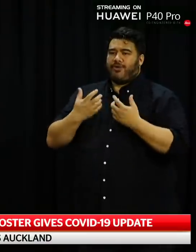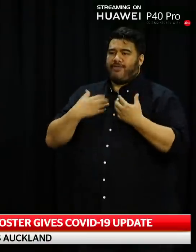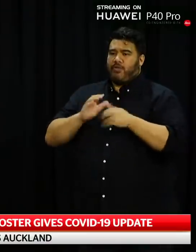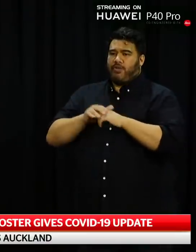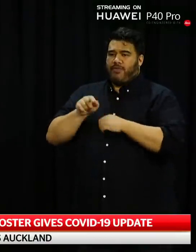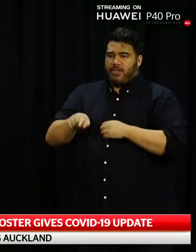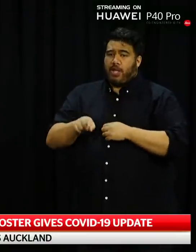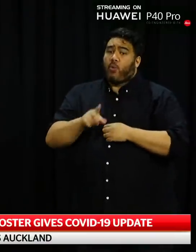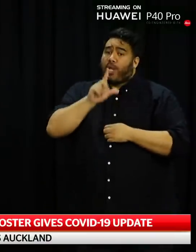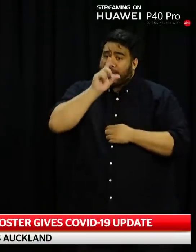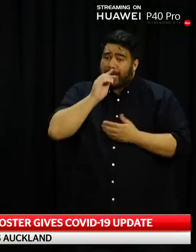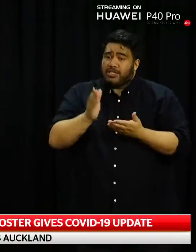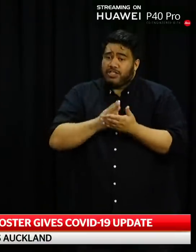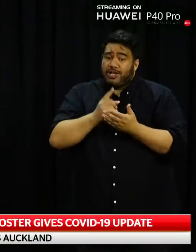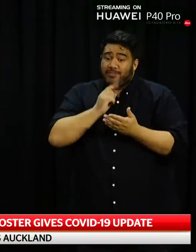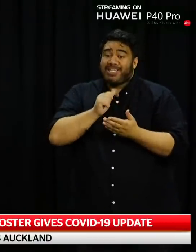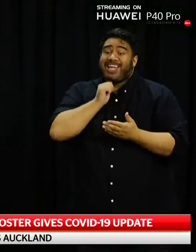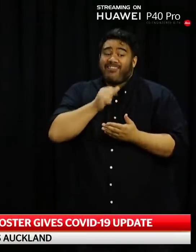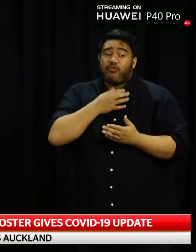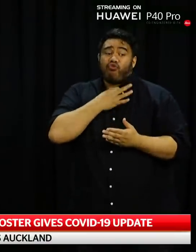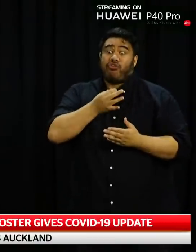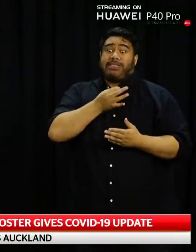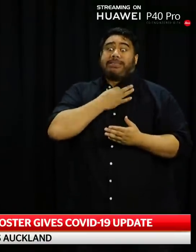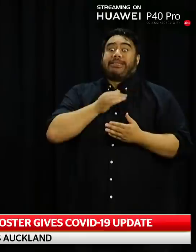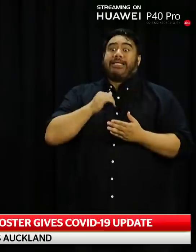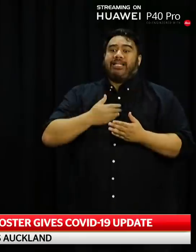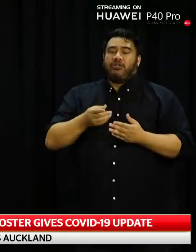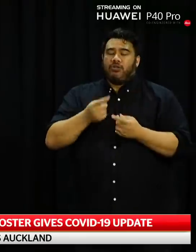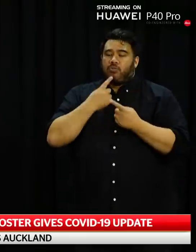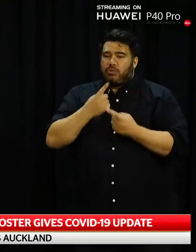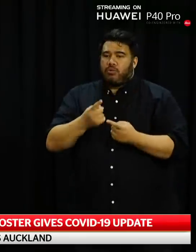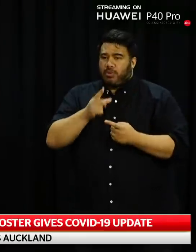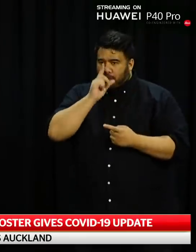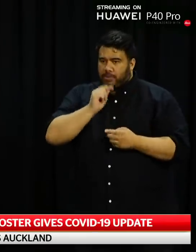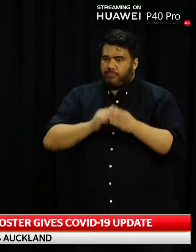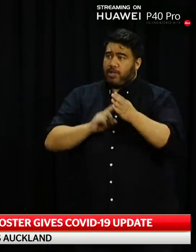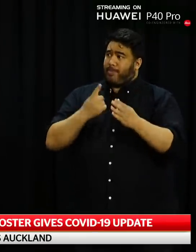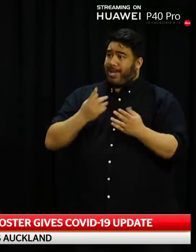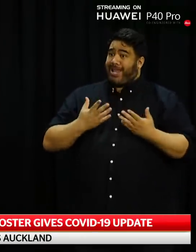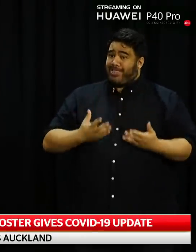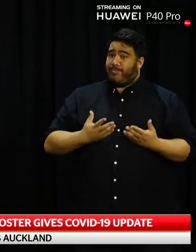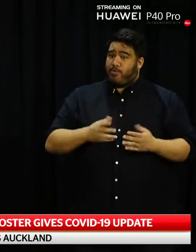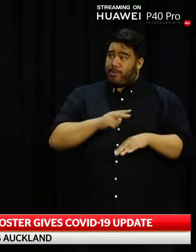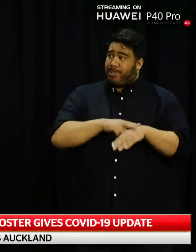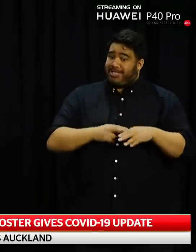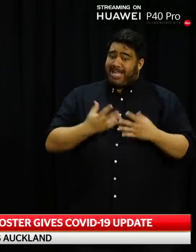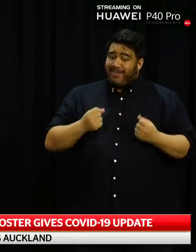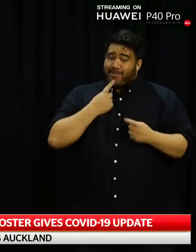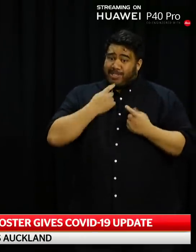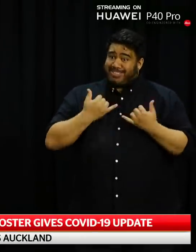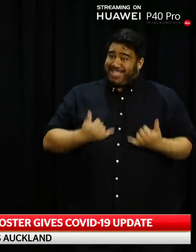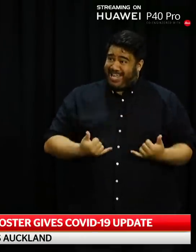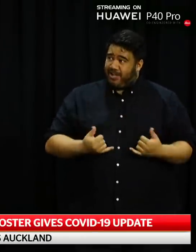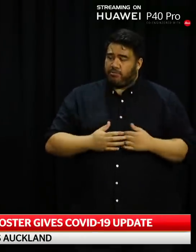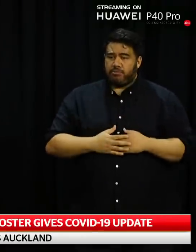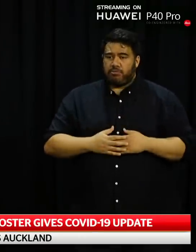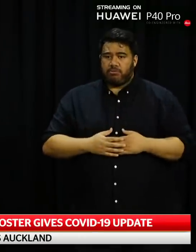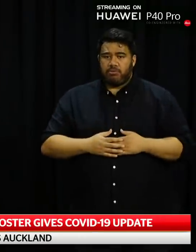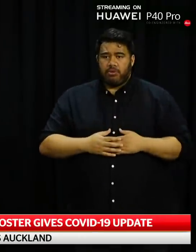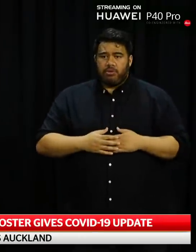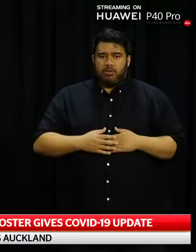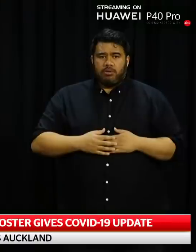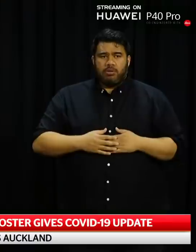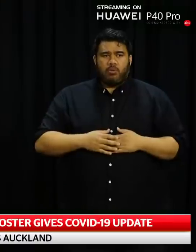of information where risk to staff requires that knowledge. Currently on the ground, do the officers have that information? They will have,